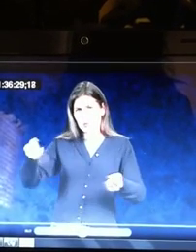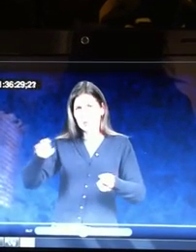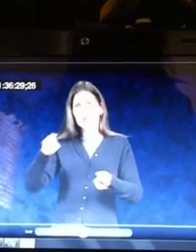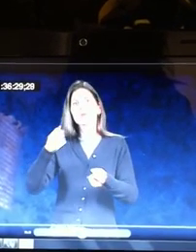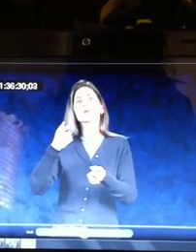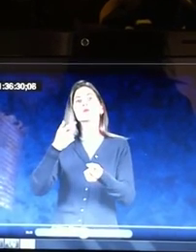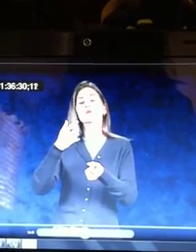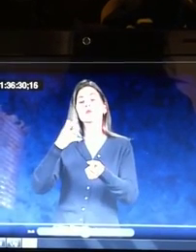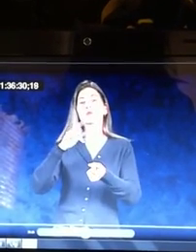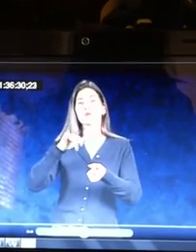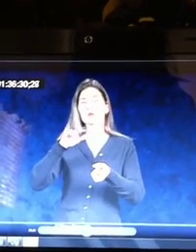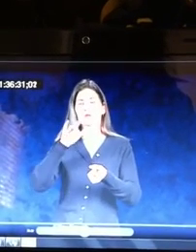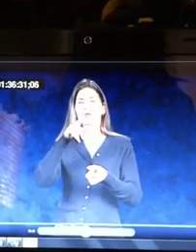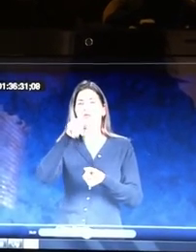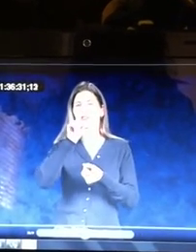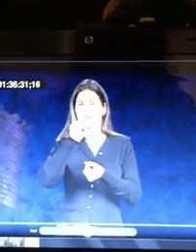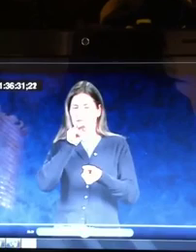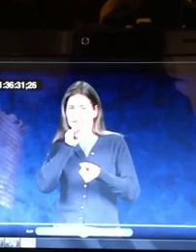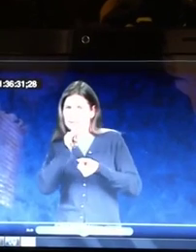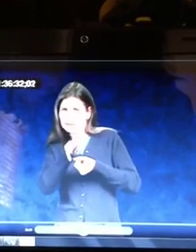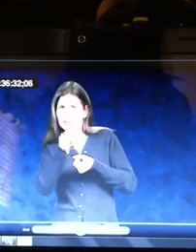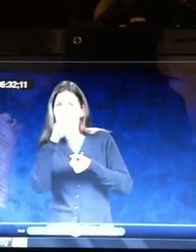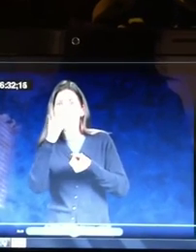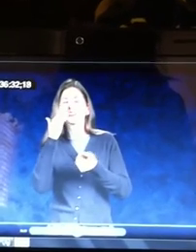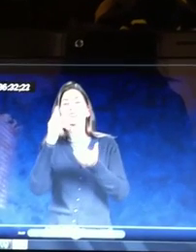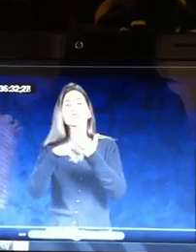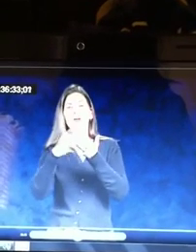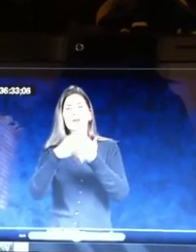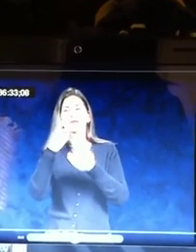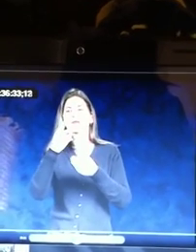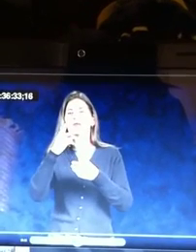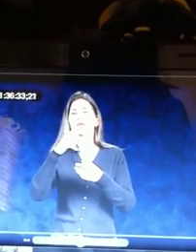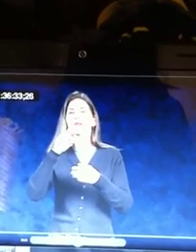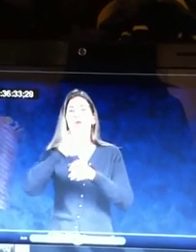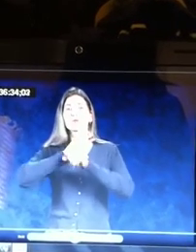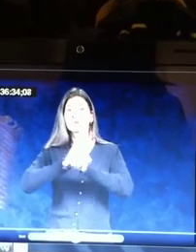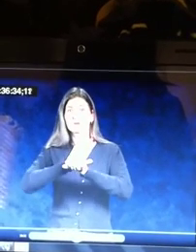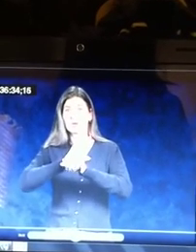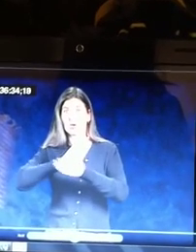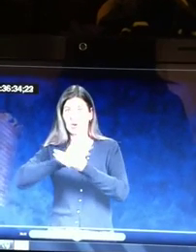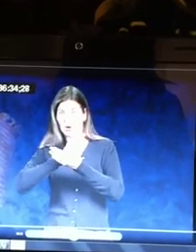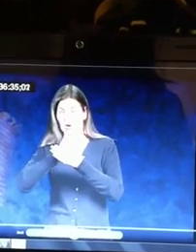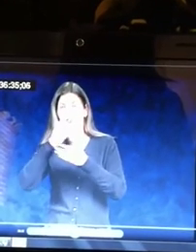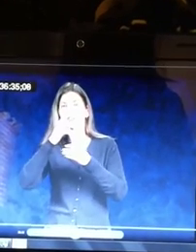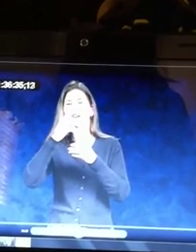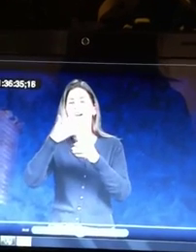And then make sure again that you turn it off once you're ready.